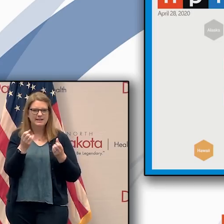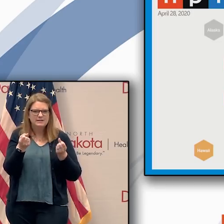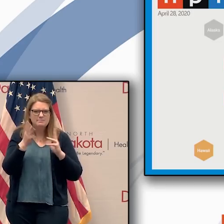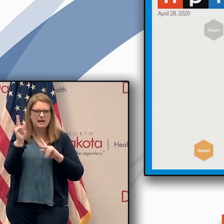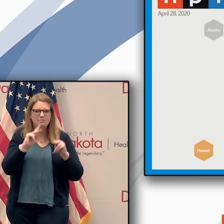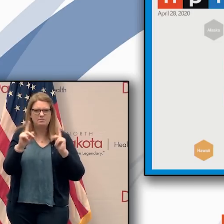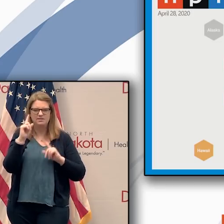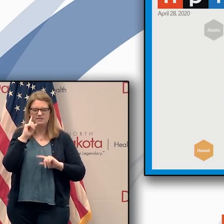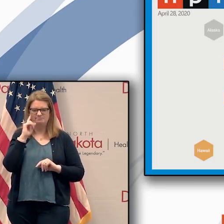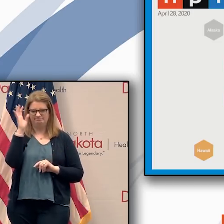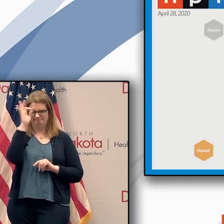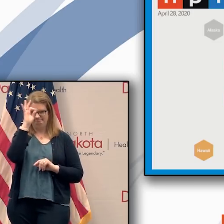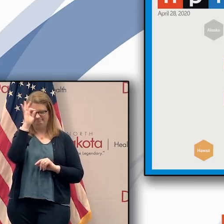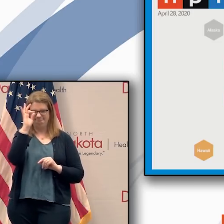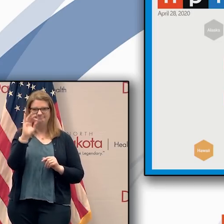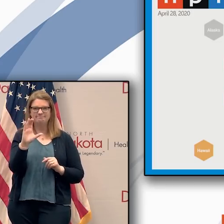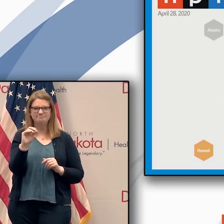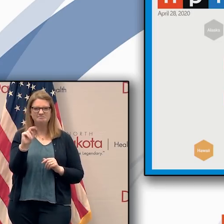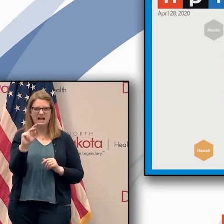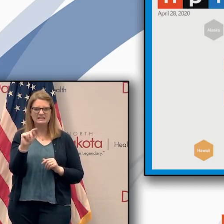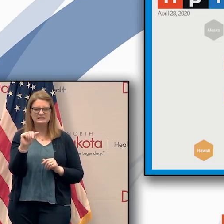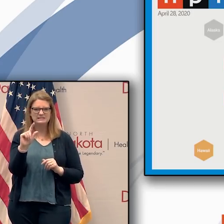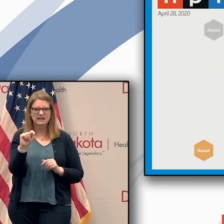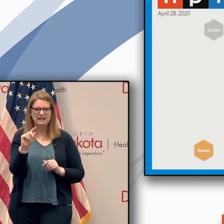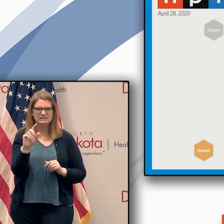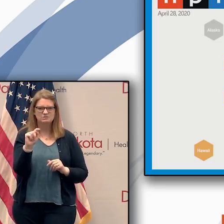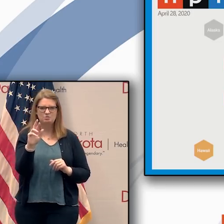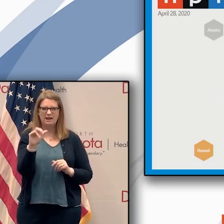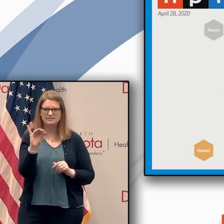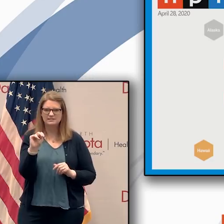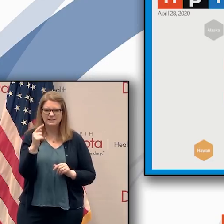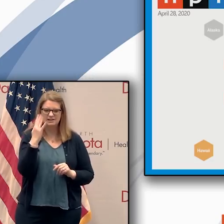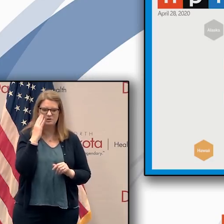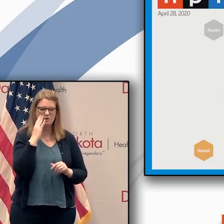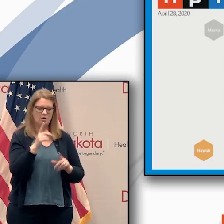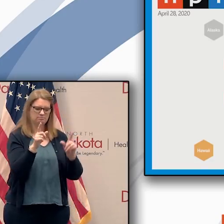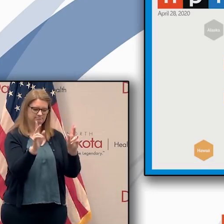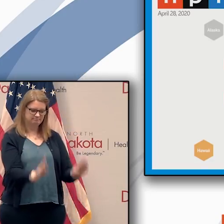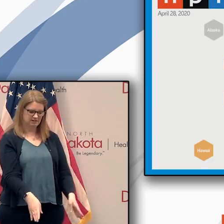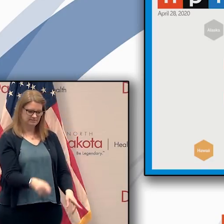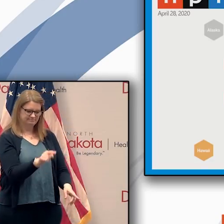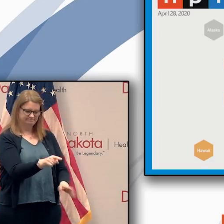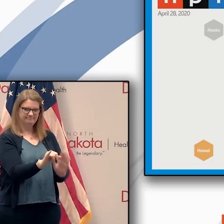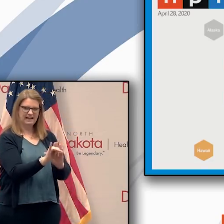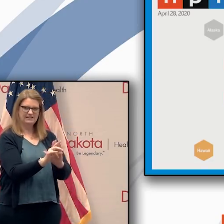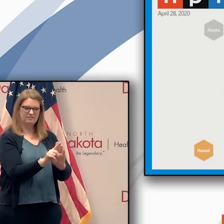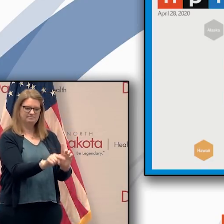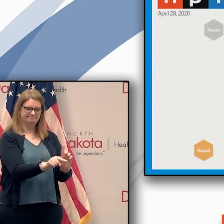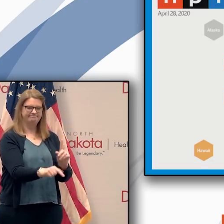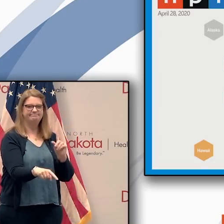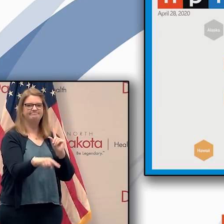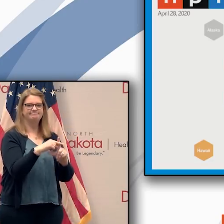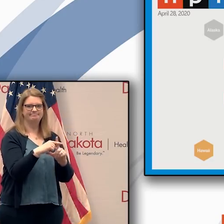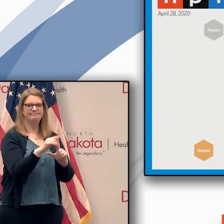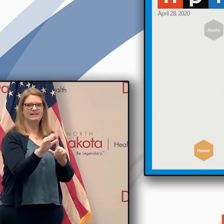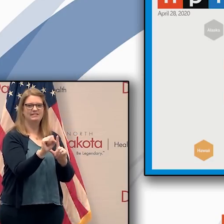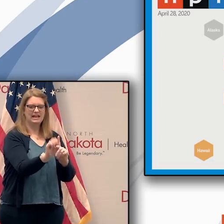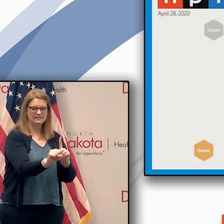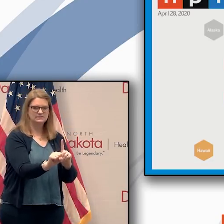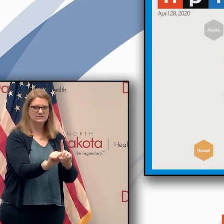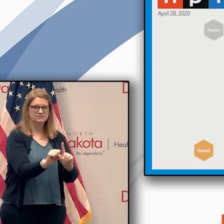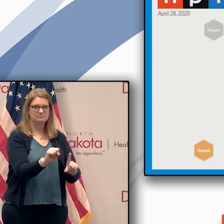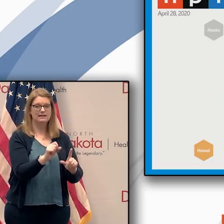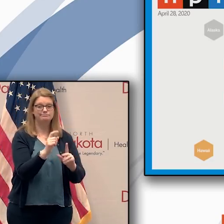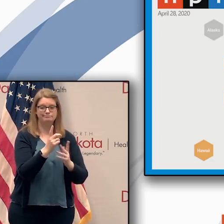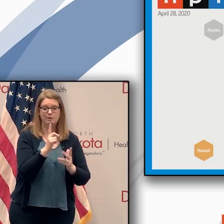pandemic. And this is the practice of once we identify someone who has the highly contagious disease, they literally get